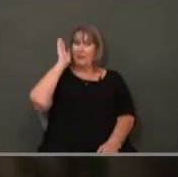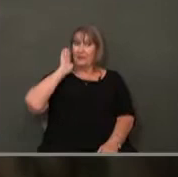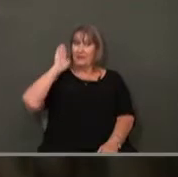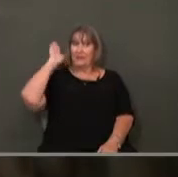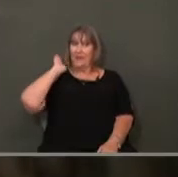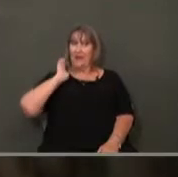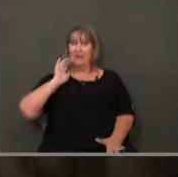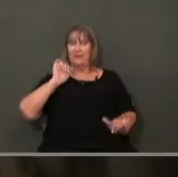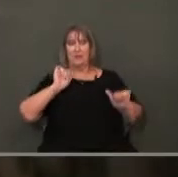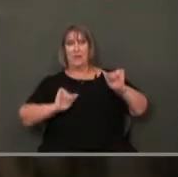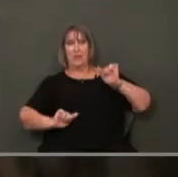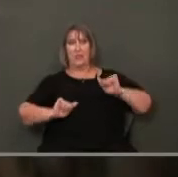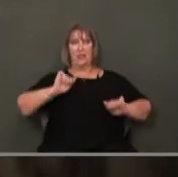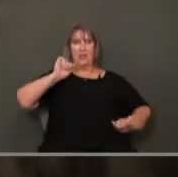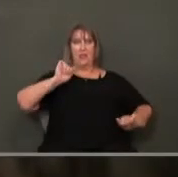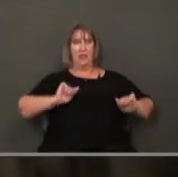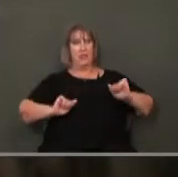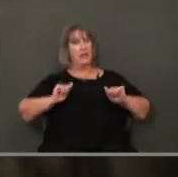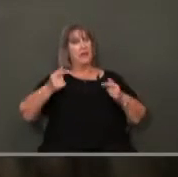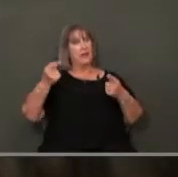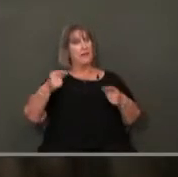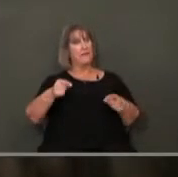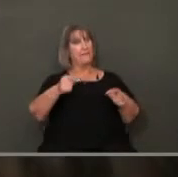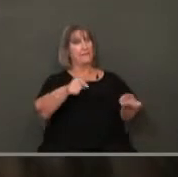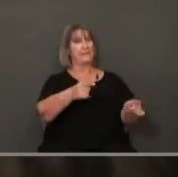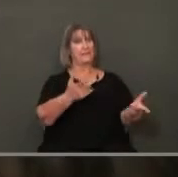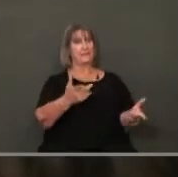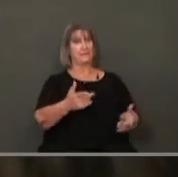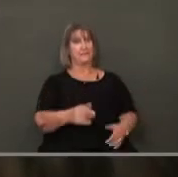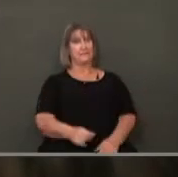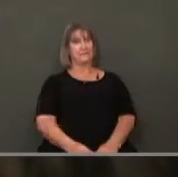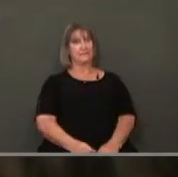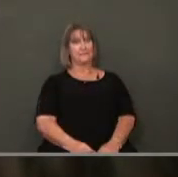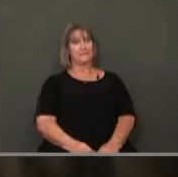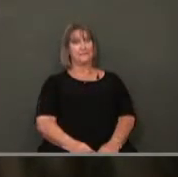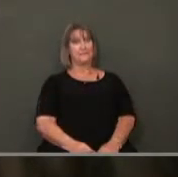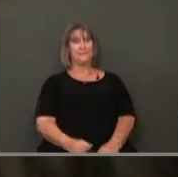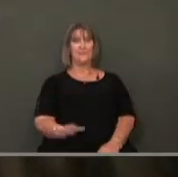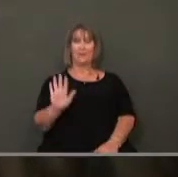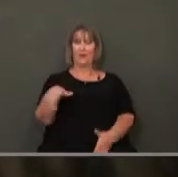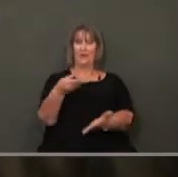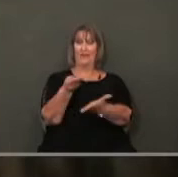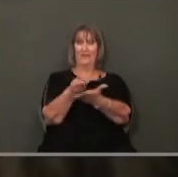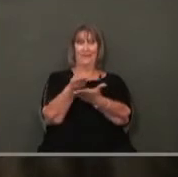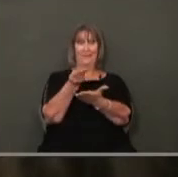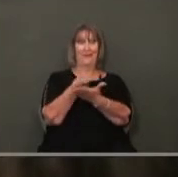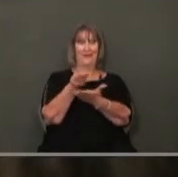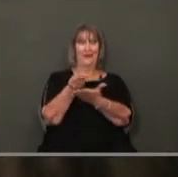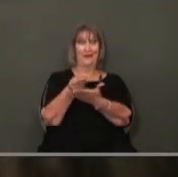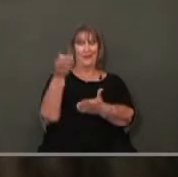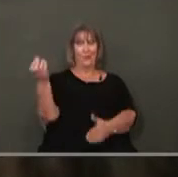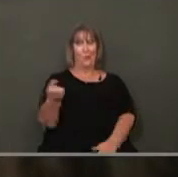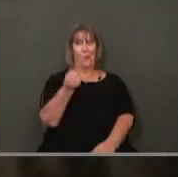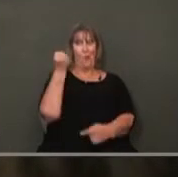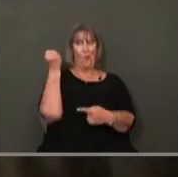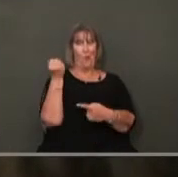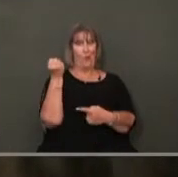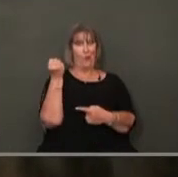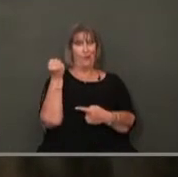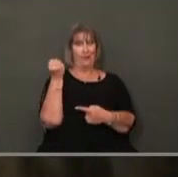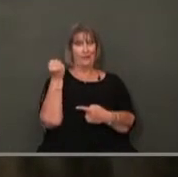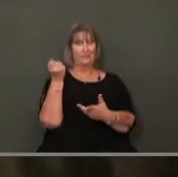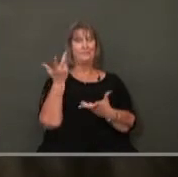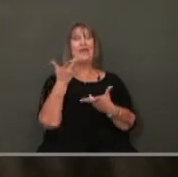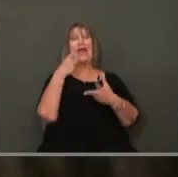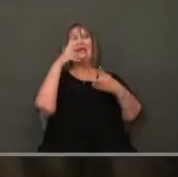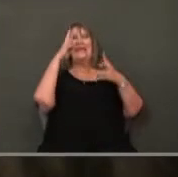is here. So if we can have these funds in thinking in innovative